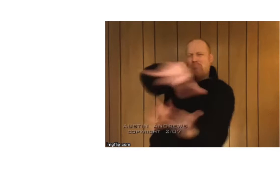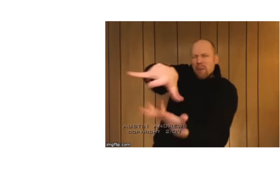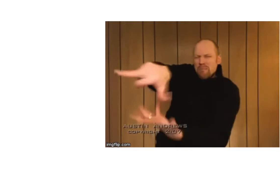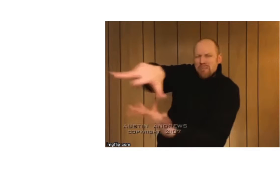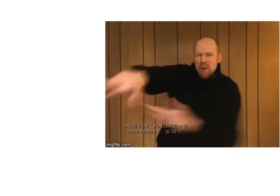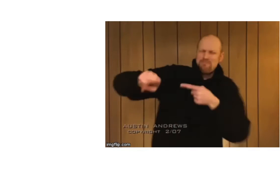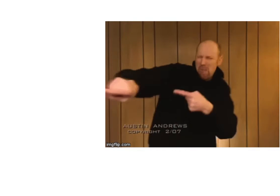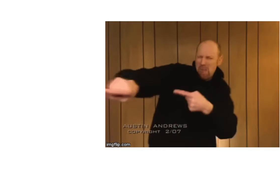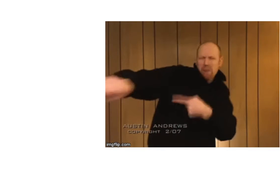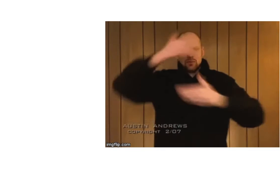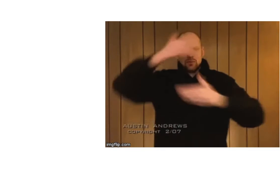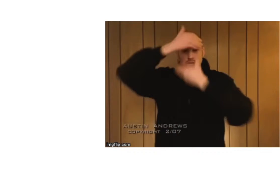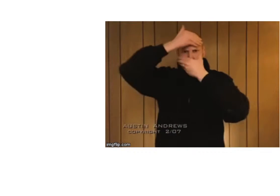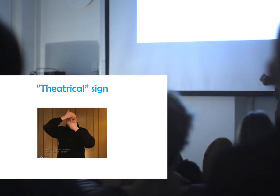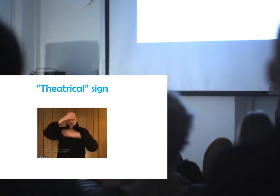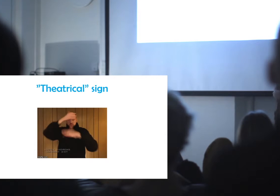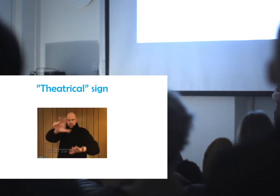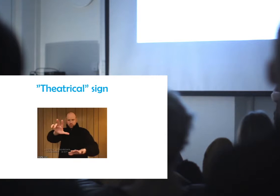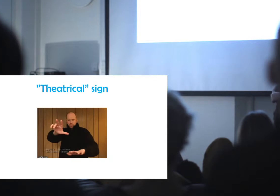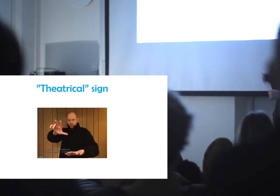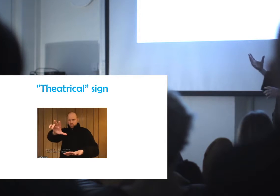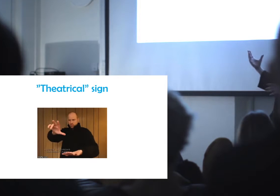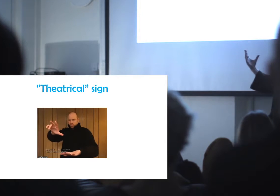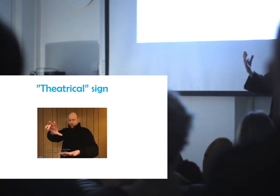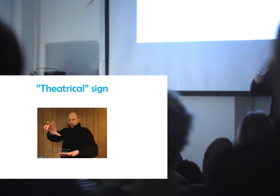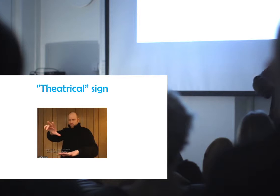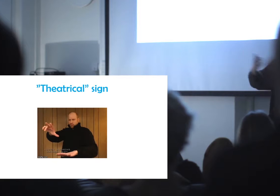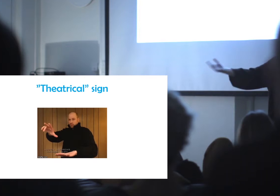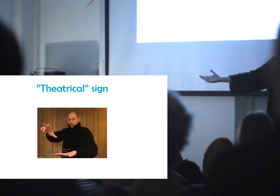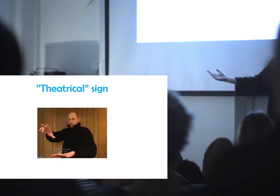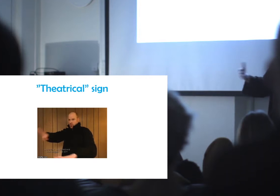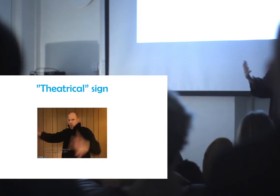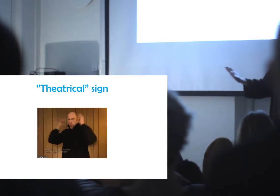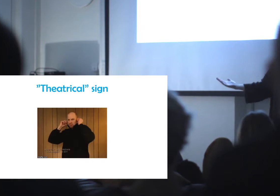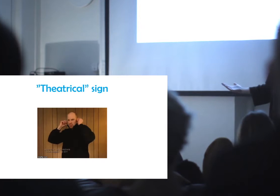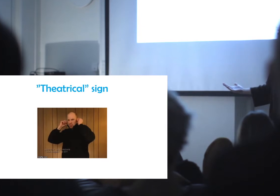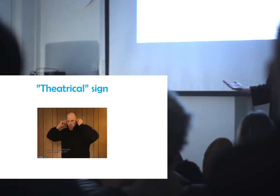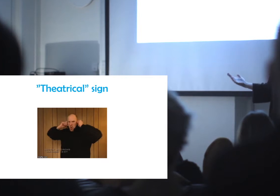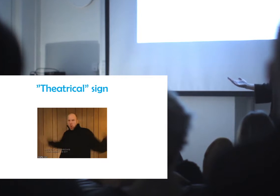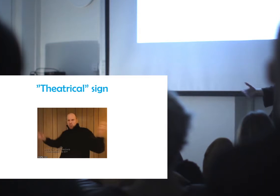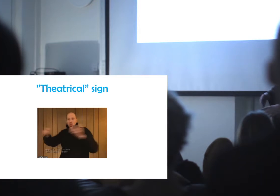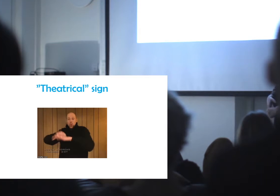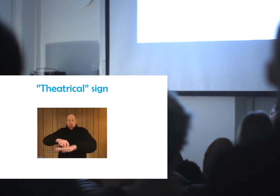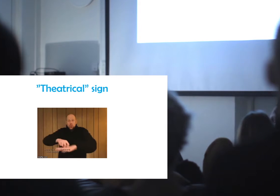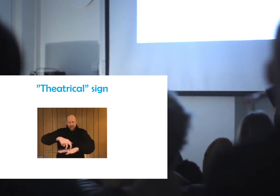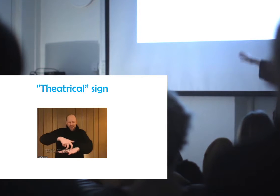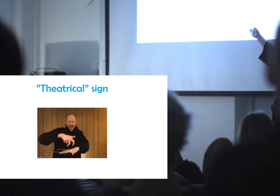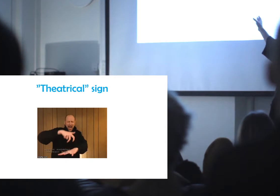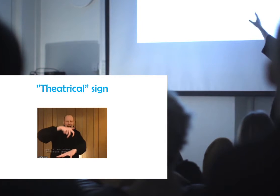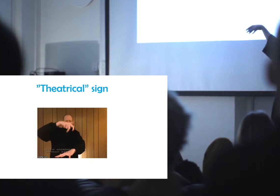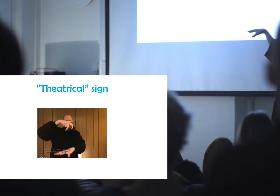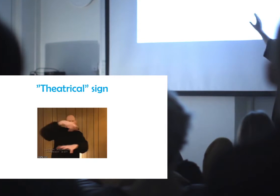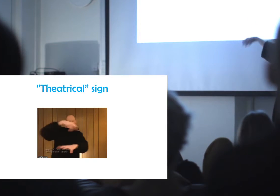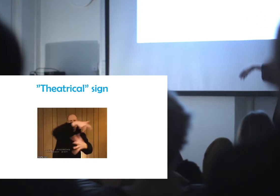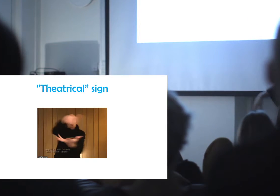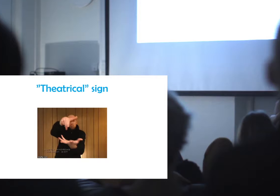words, but it's more graphical way of seeing it. And this works beyond language barriers. And my mom loves